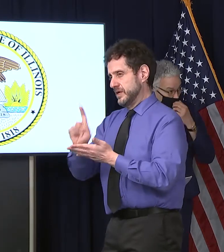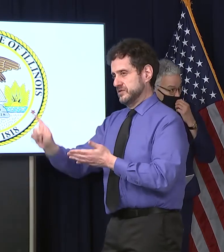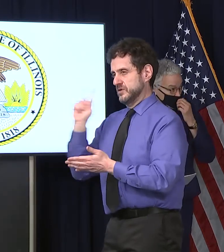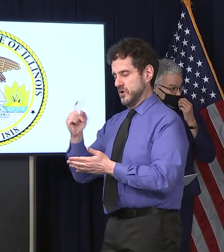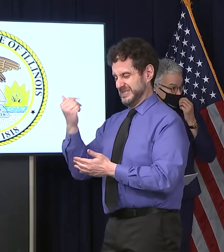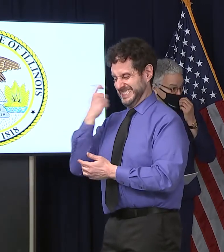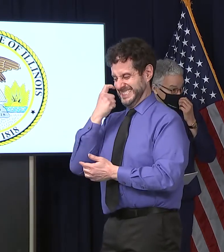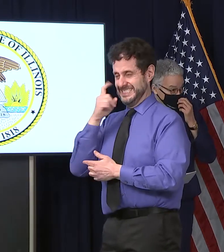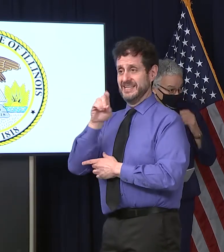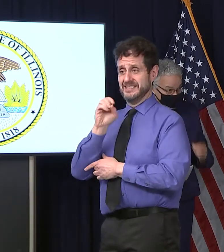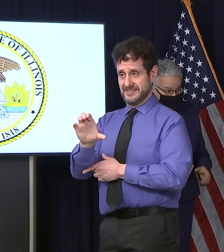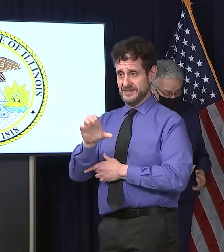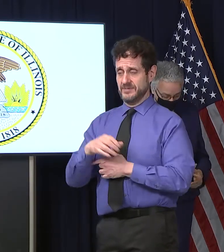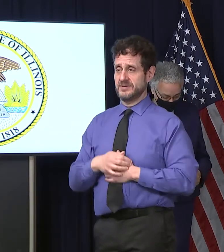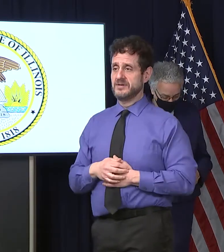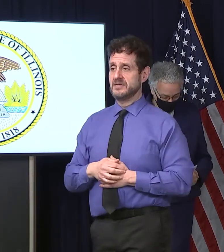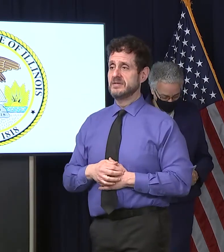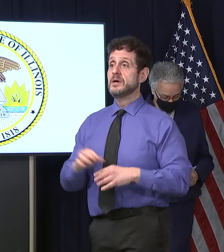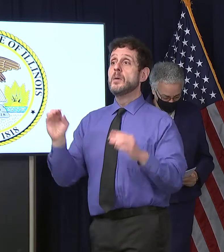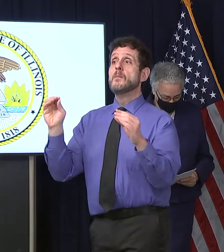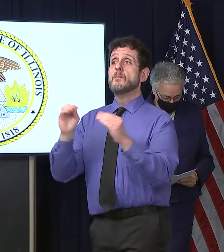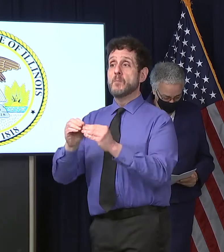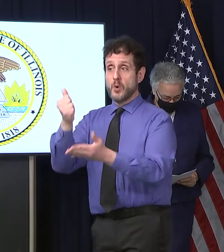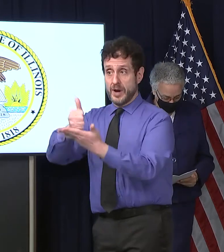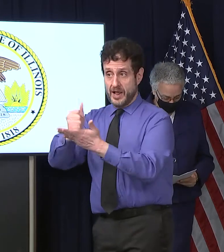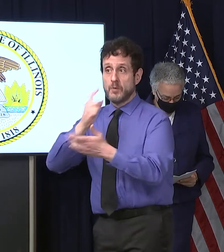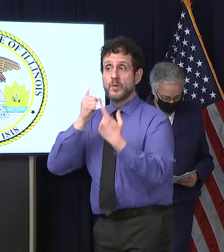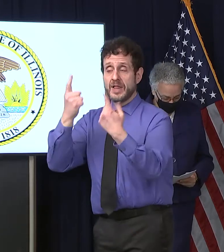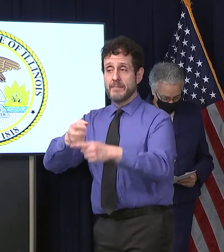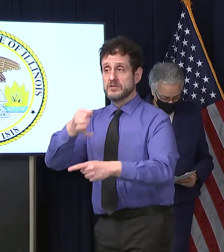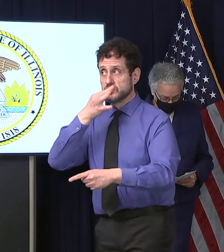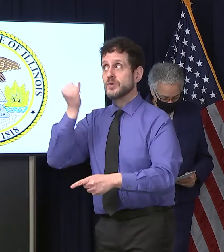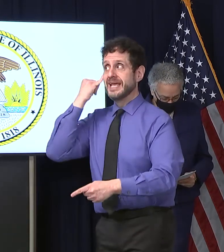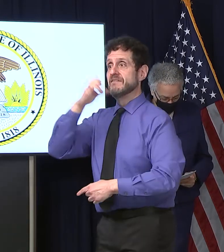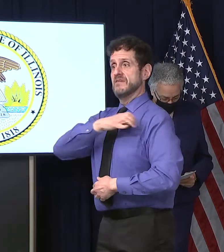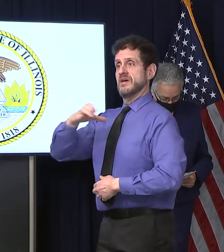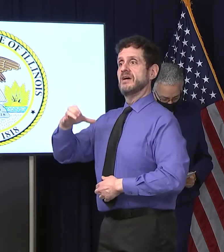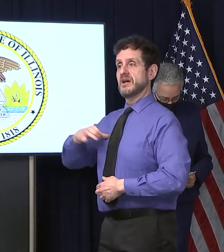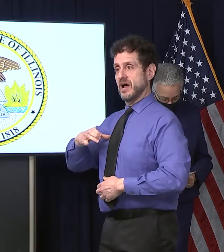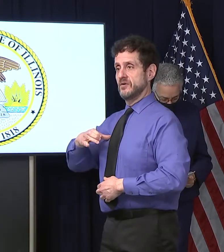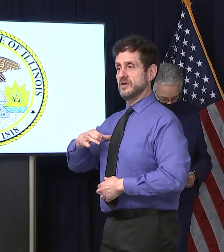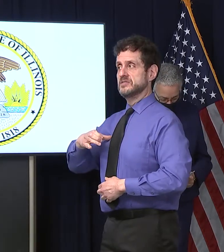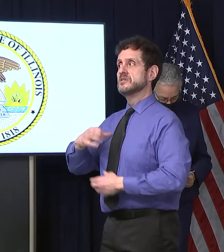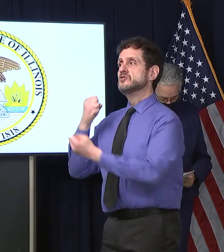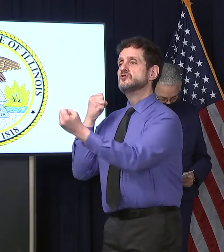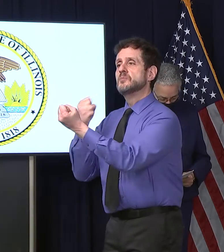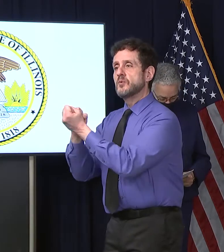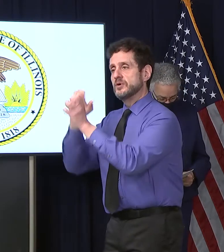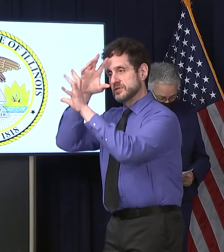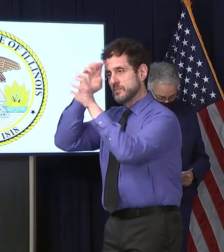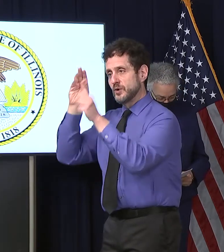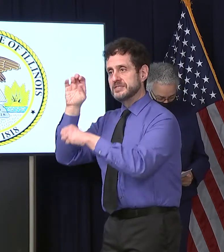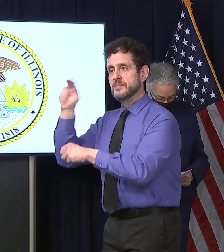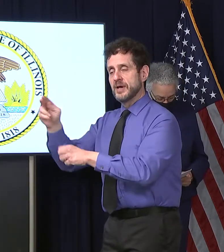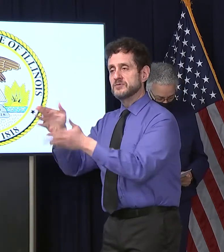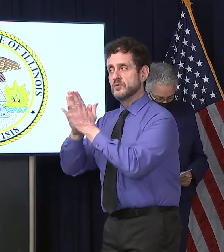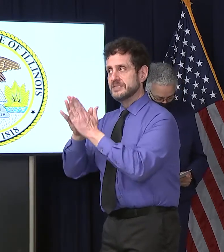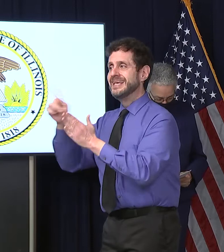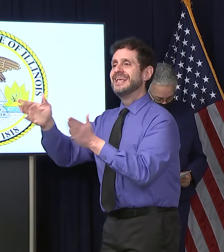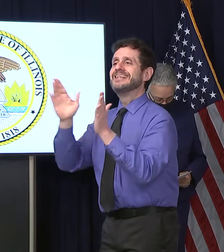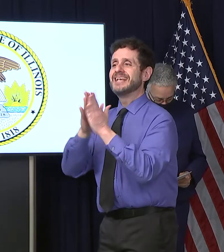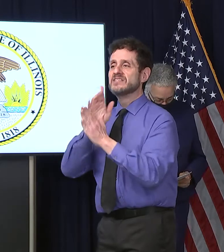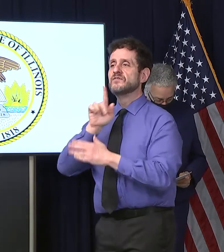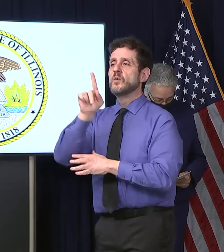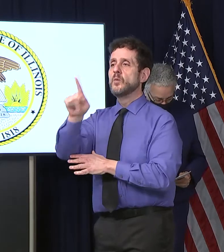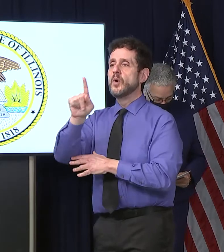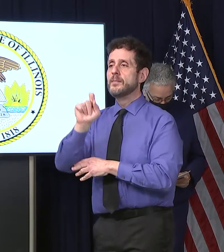December. And more help is on the way if Congress responds favorably to President Biden's request. He's asked for